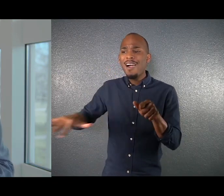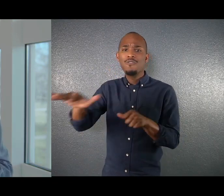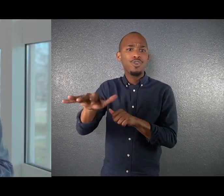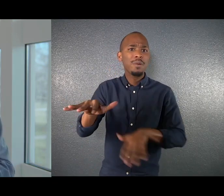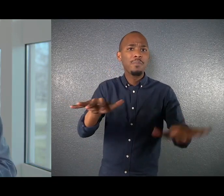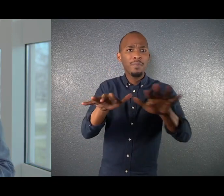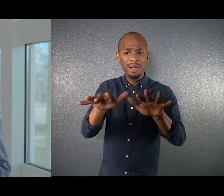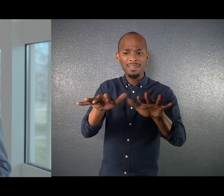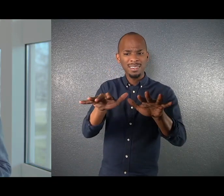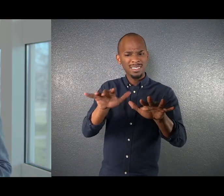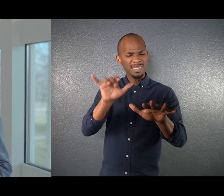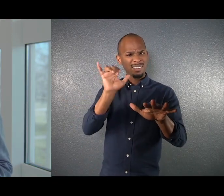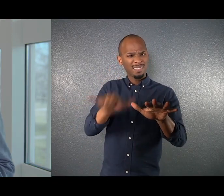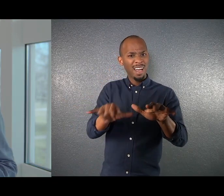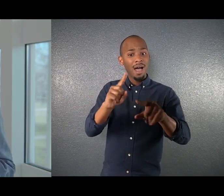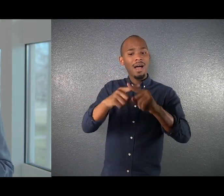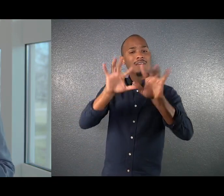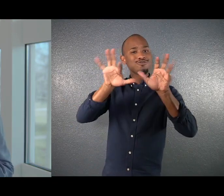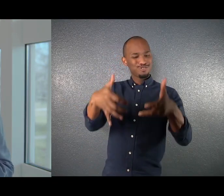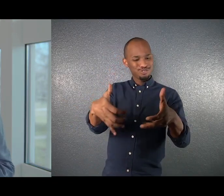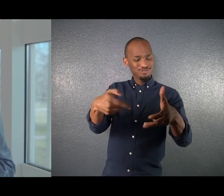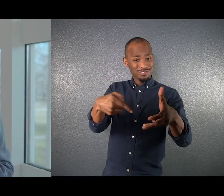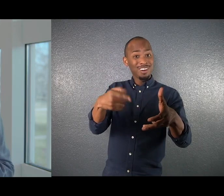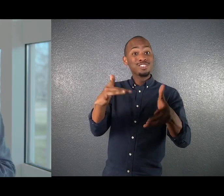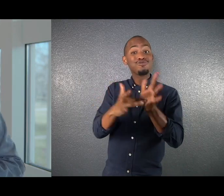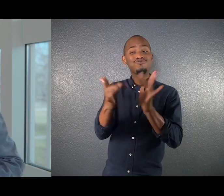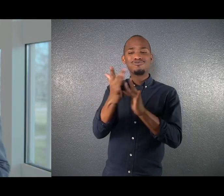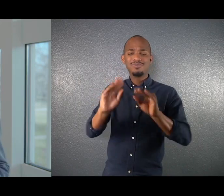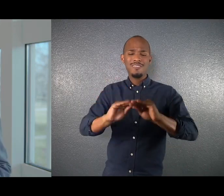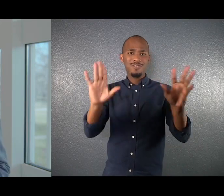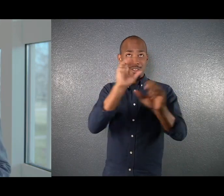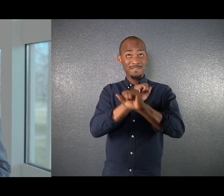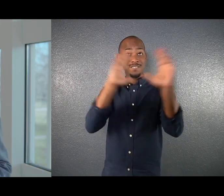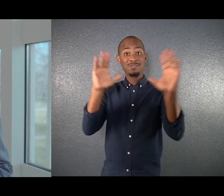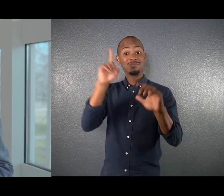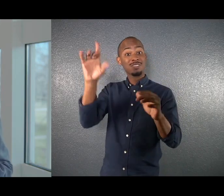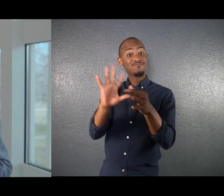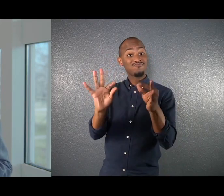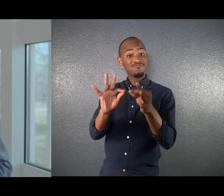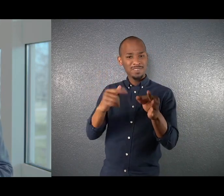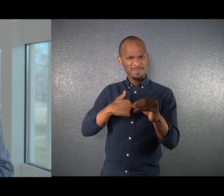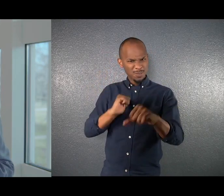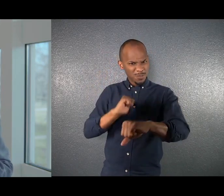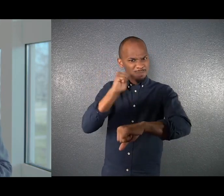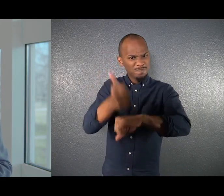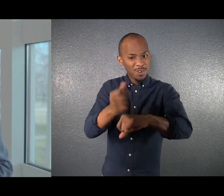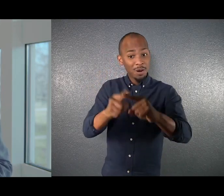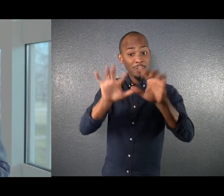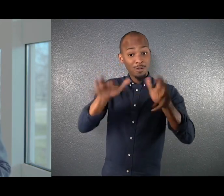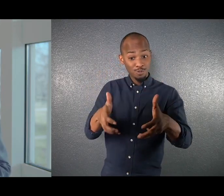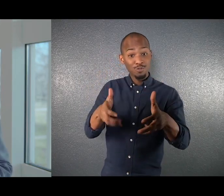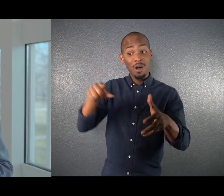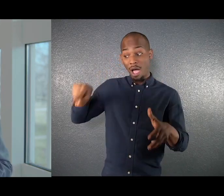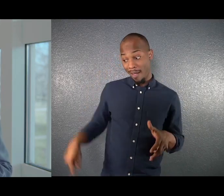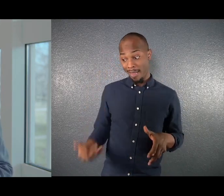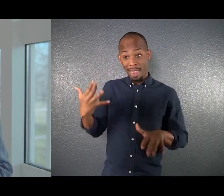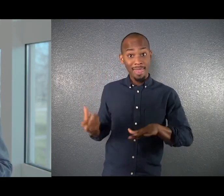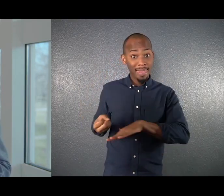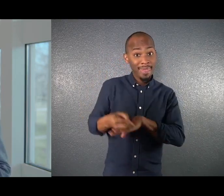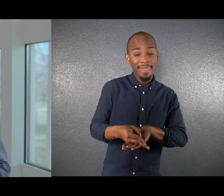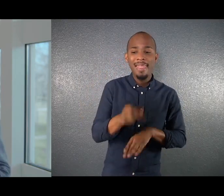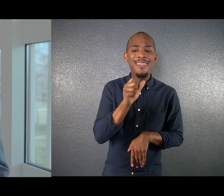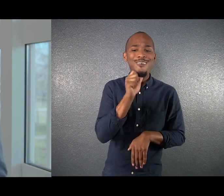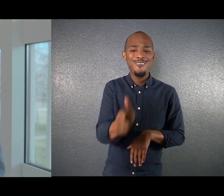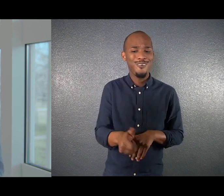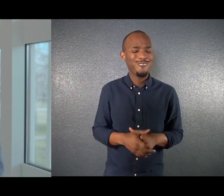every place, a church in every place. Jesus has a clear vision. He said, I will build my church and the gates